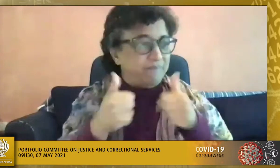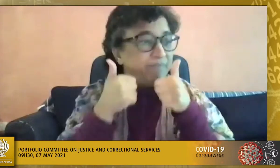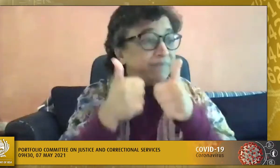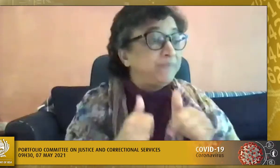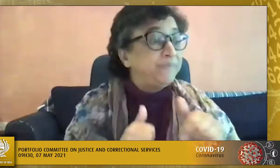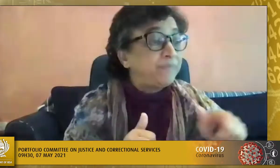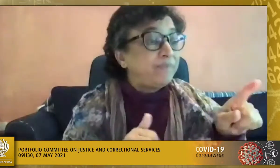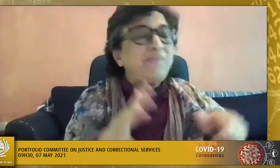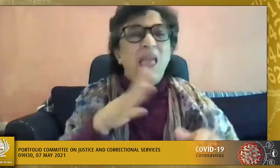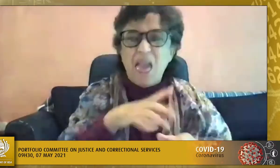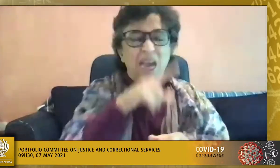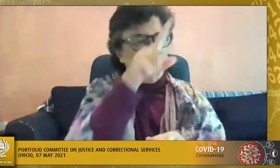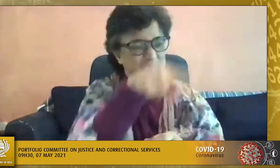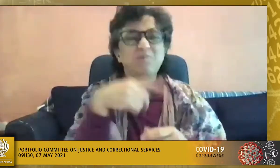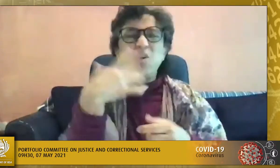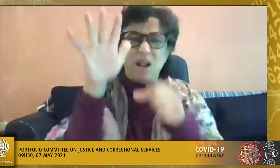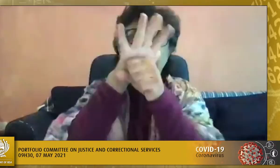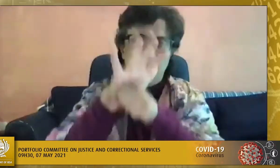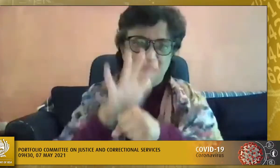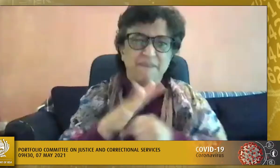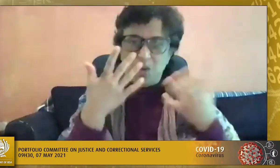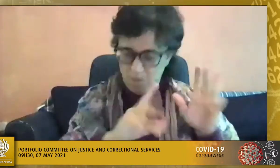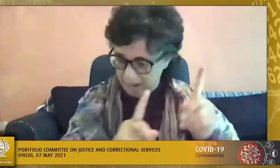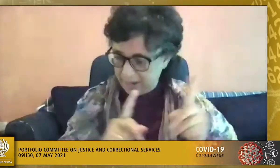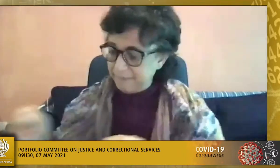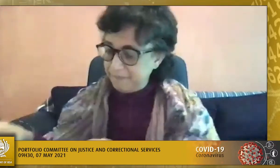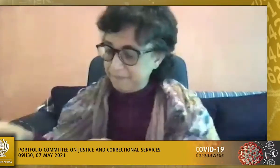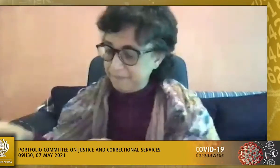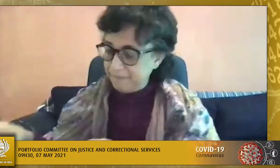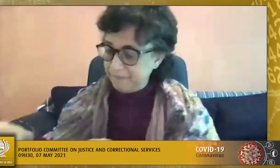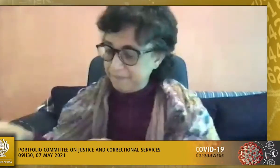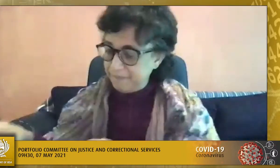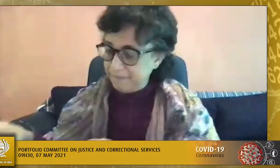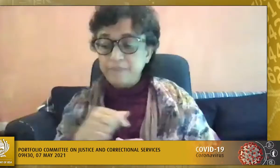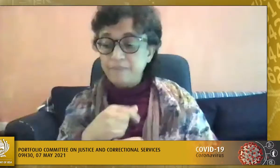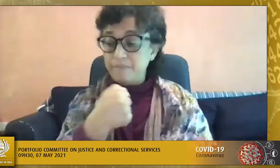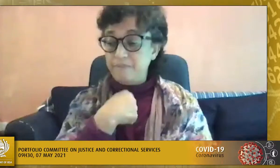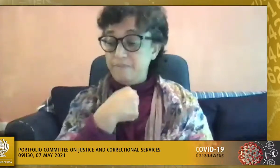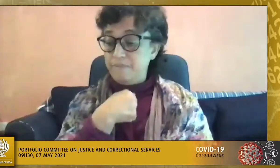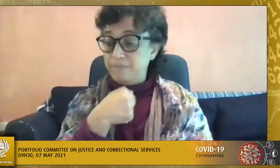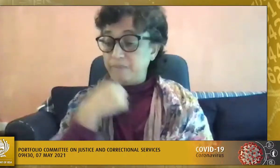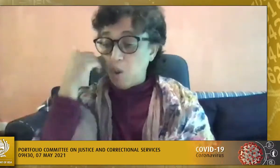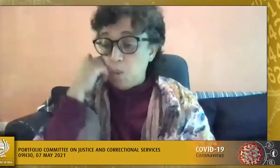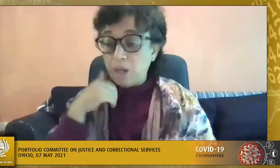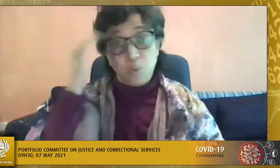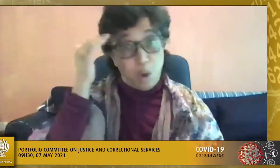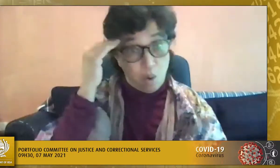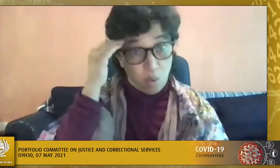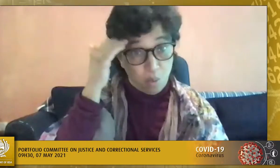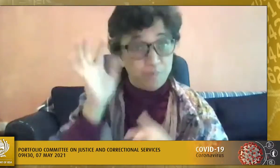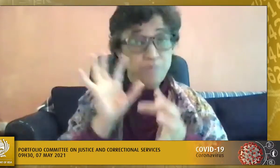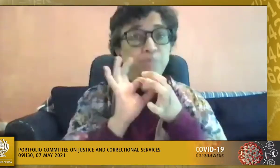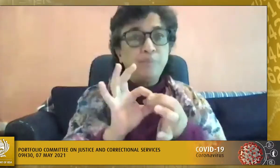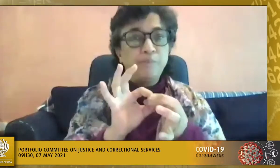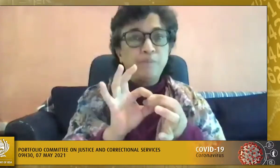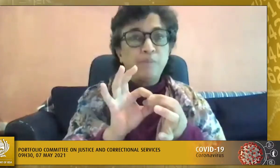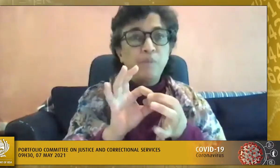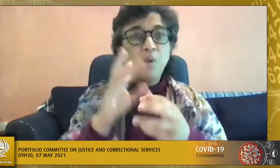year we really should know how to deal with it already my colleagues have covered other matters